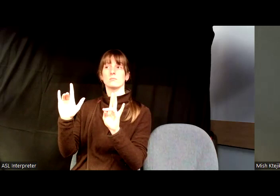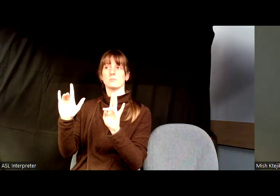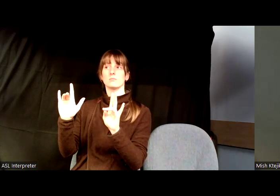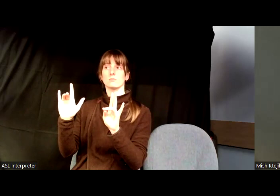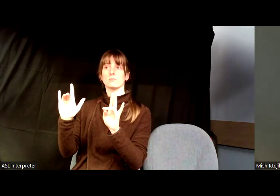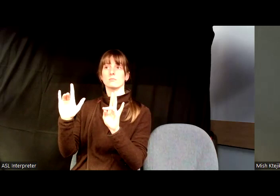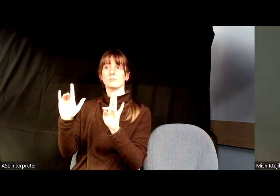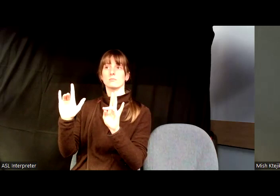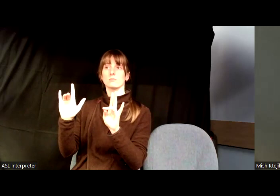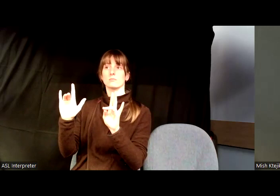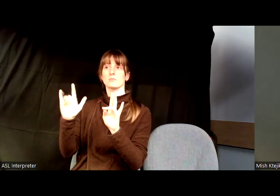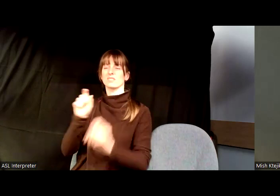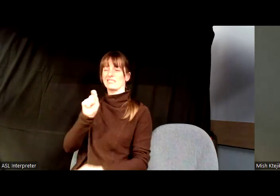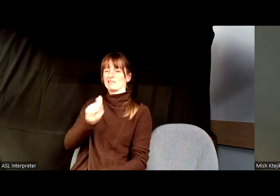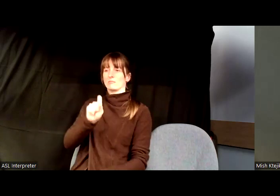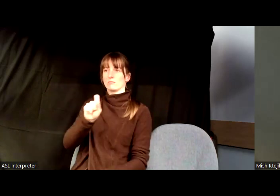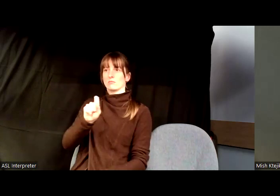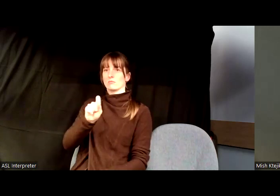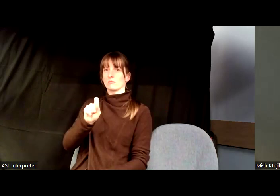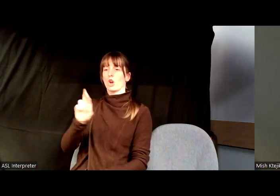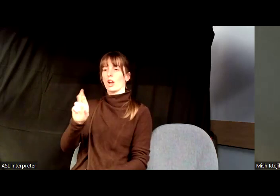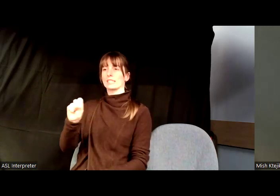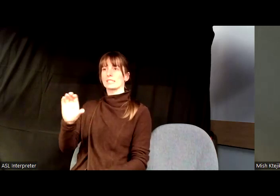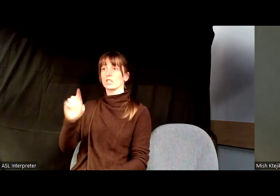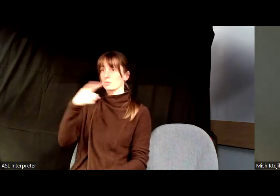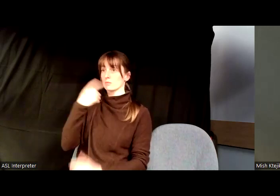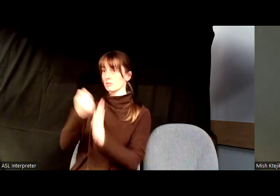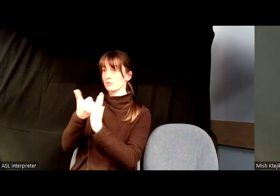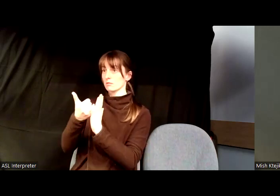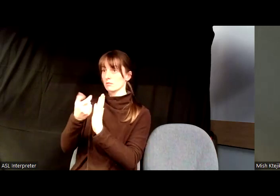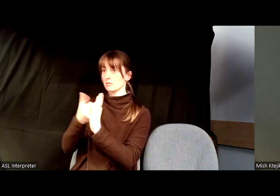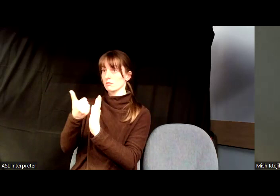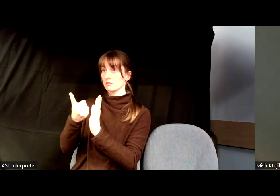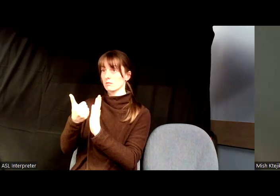RSC. You were saying to.